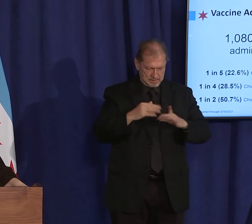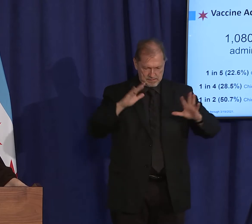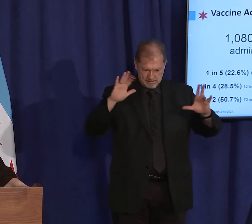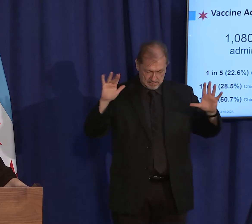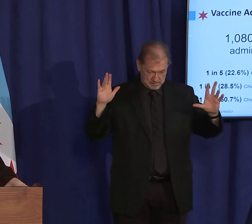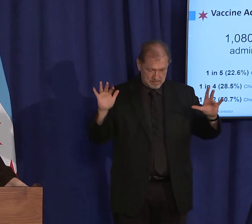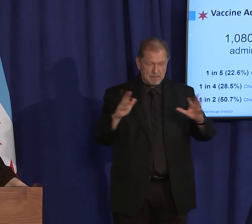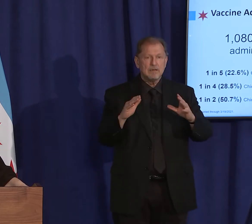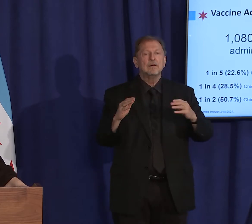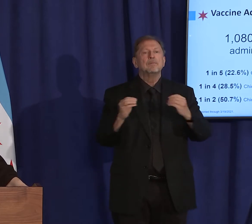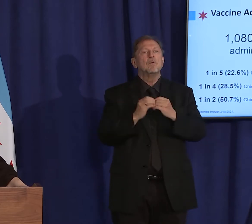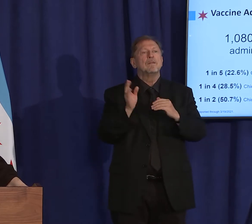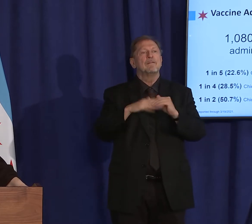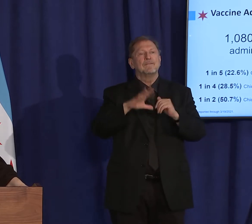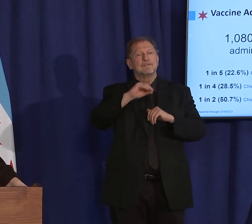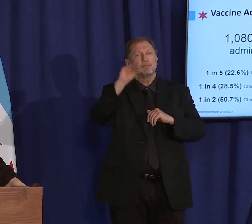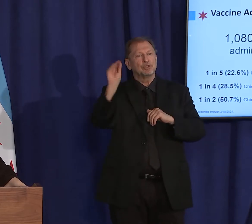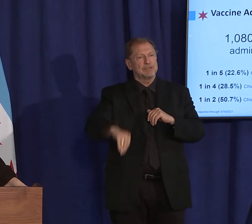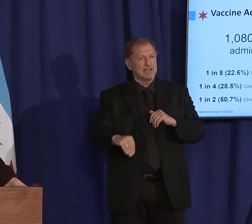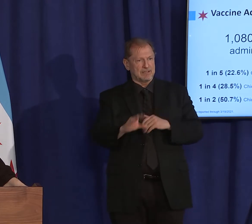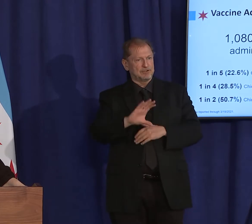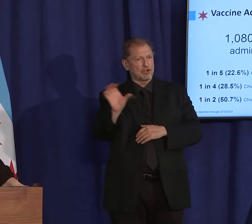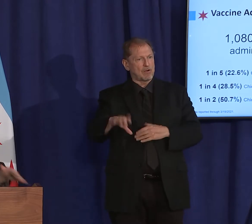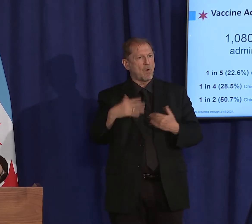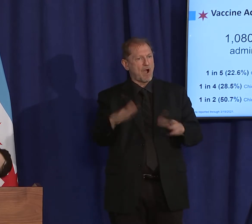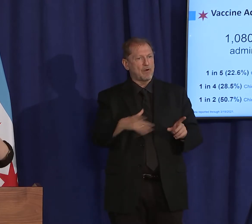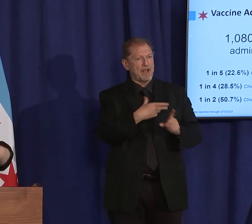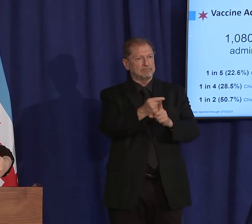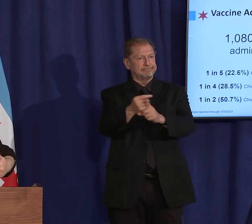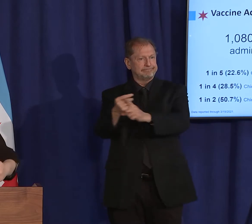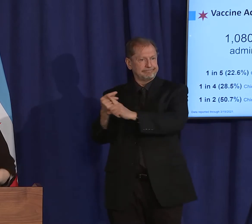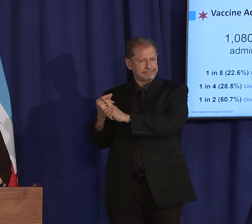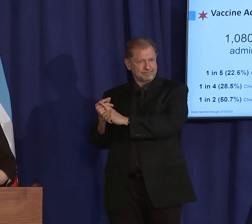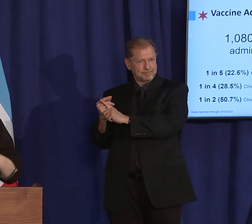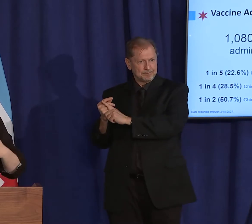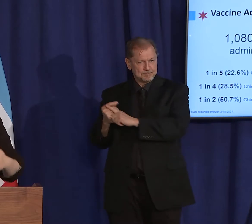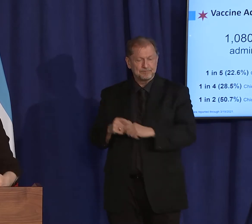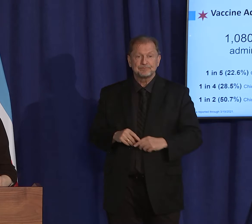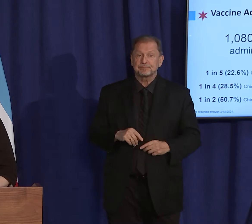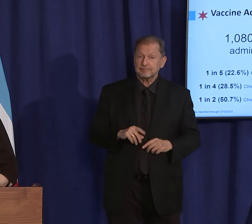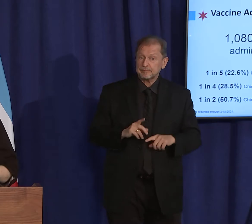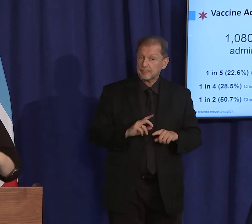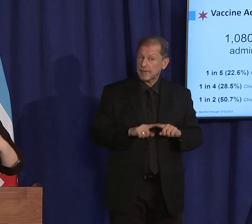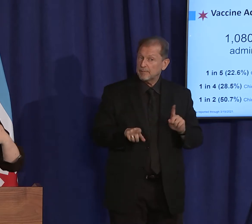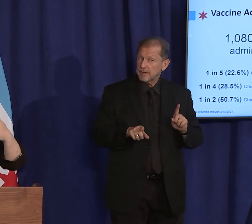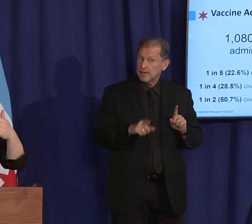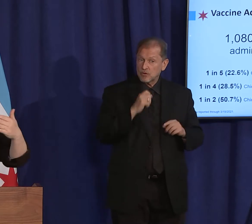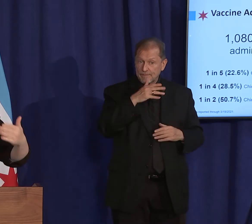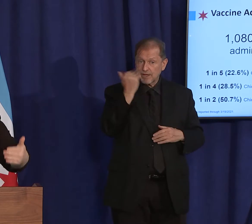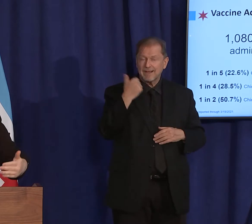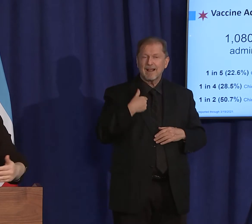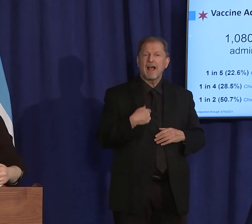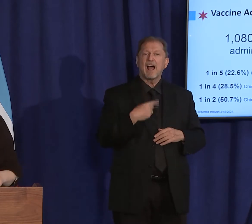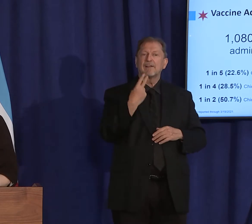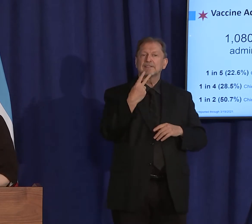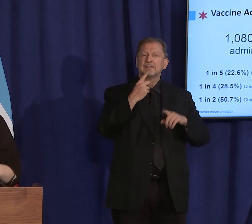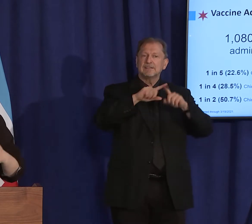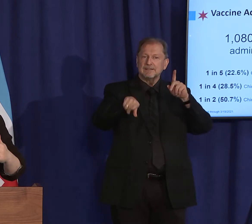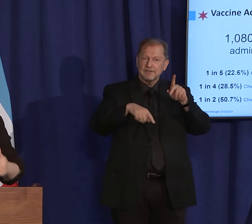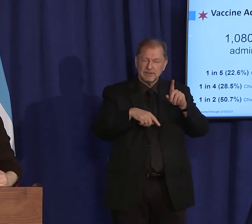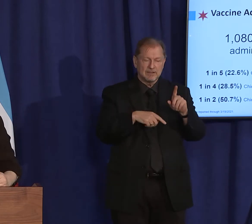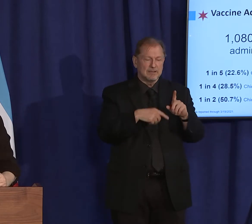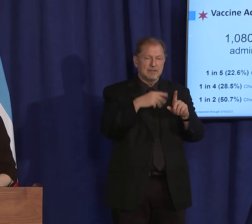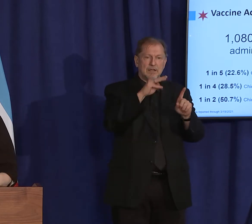of Chicagoans will probably have gotten that first dose of vaccine. But don't forget, where we're talking about Moderna, that's at least a month